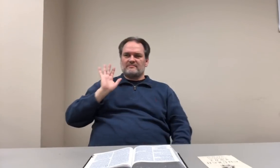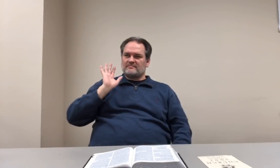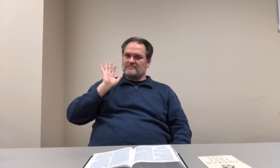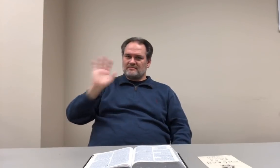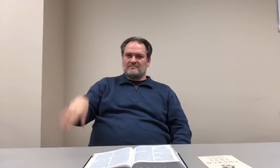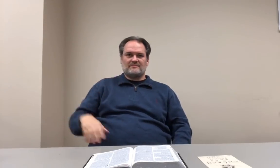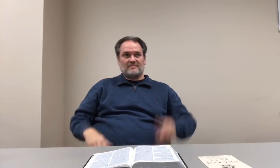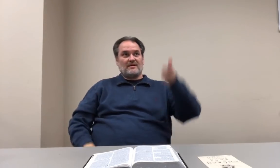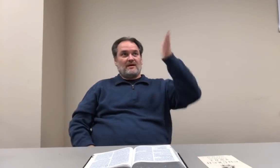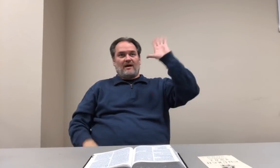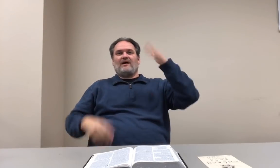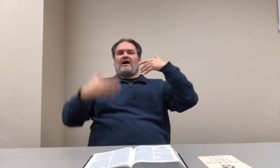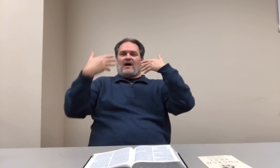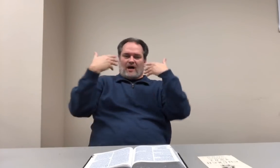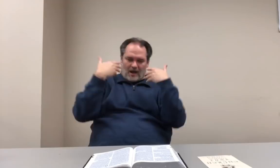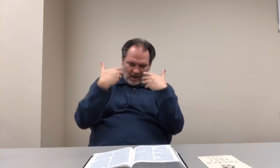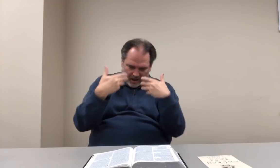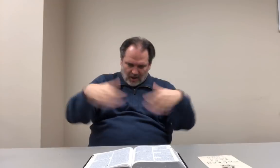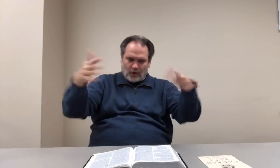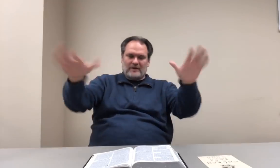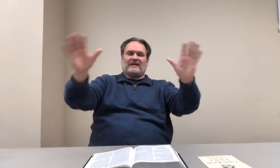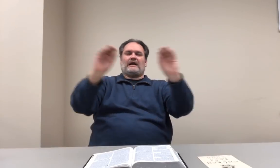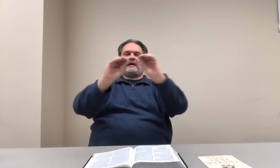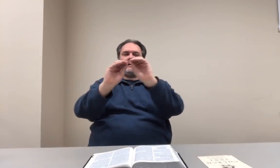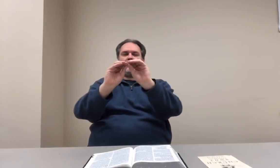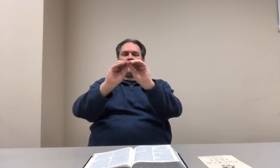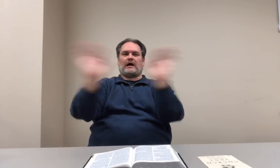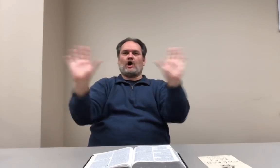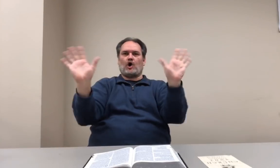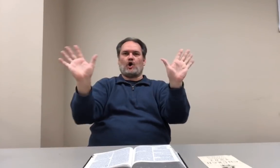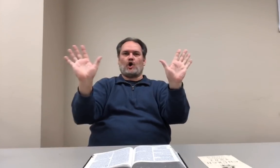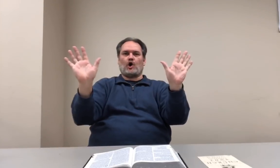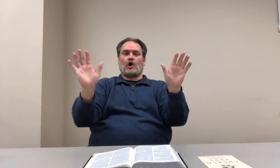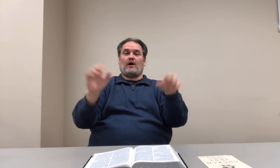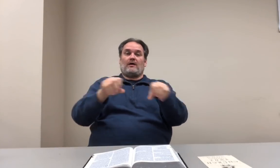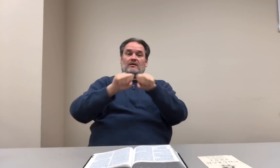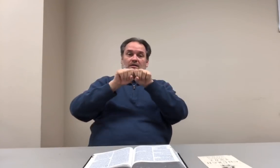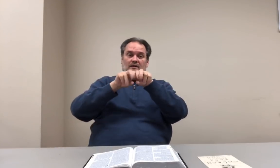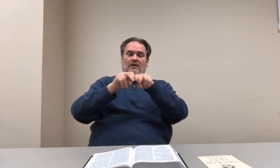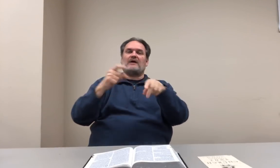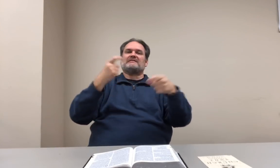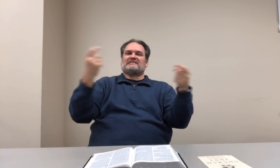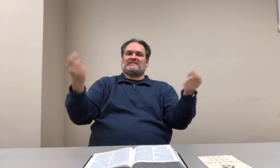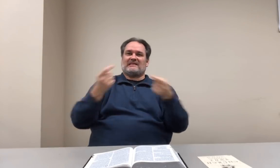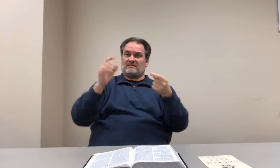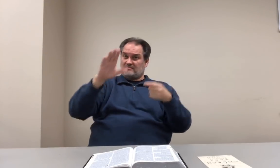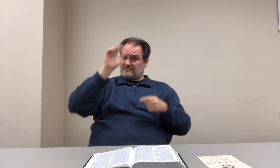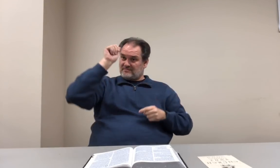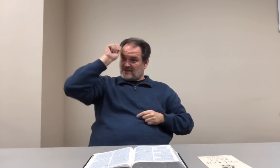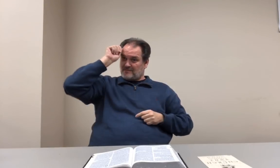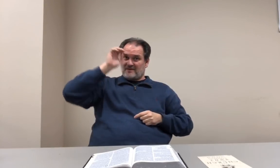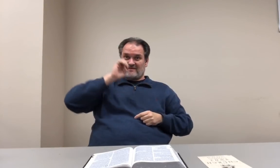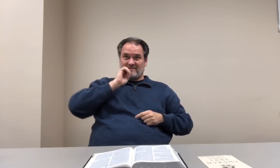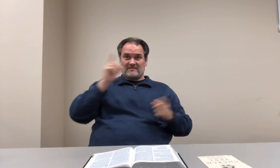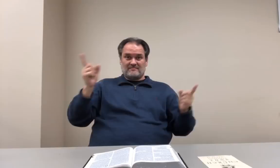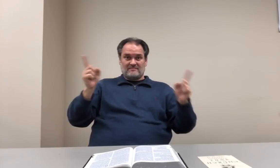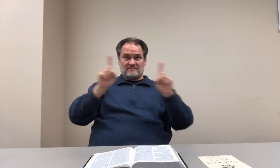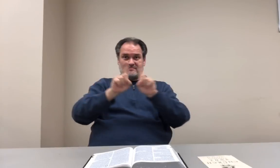He needs nothing. He learns nothing. He does not grow. He does not improve. He does not change. And so we see that